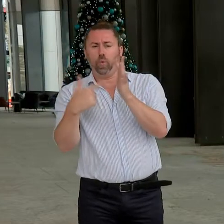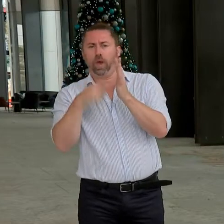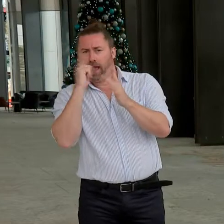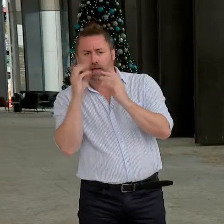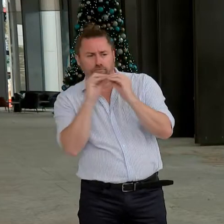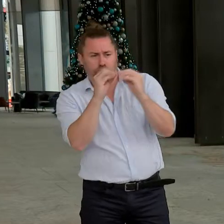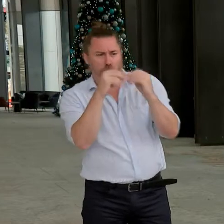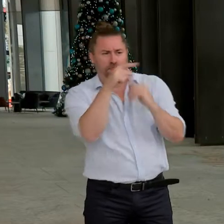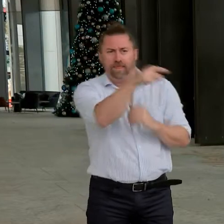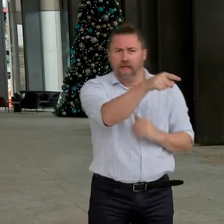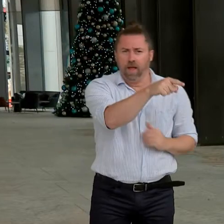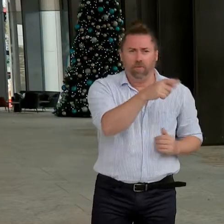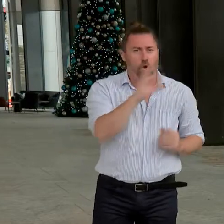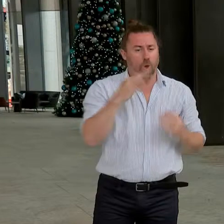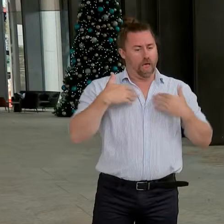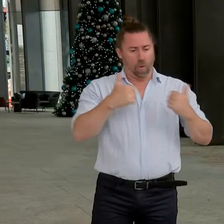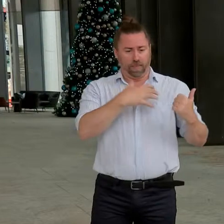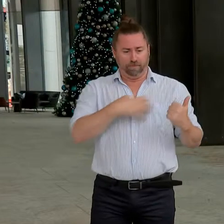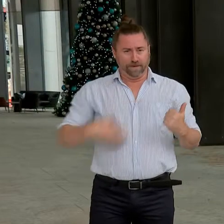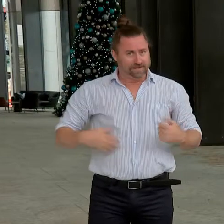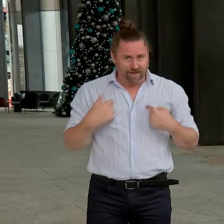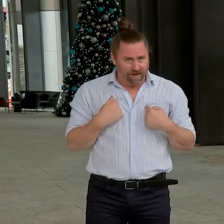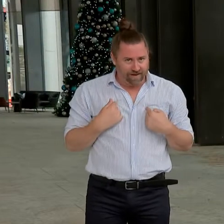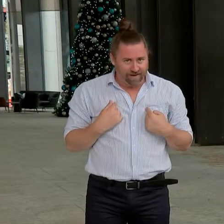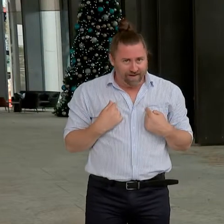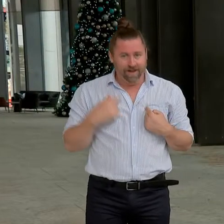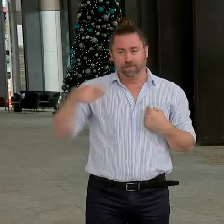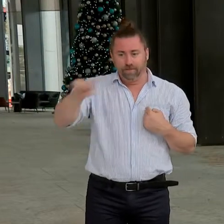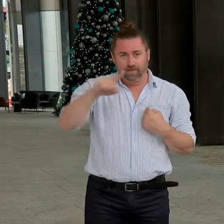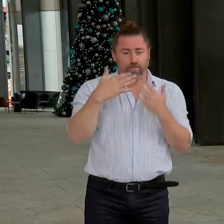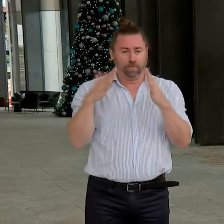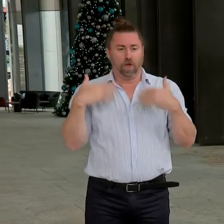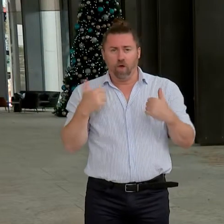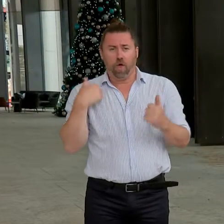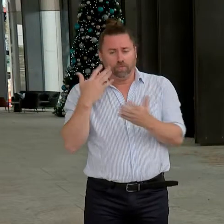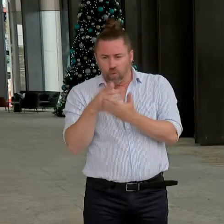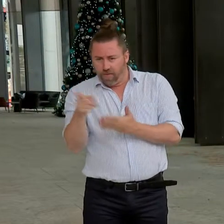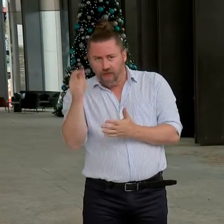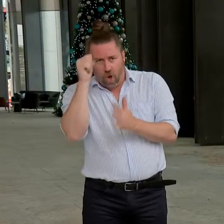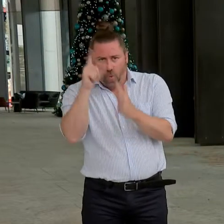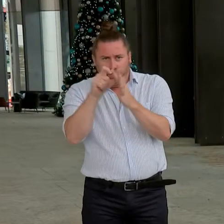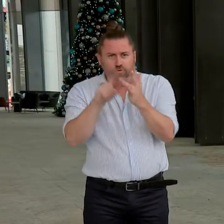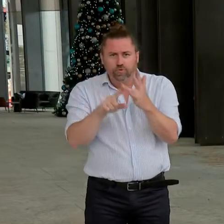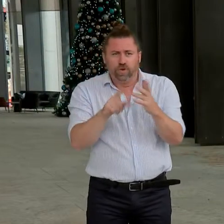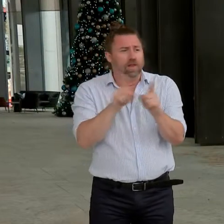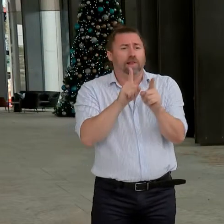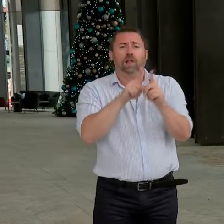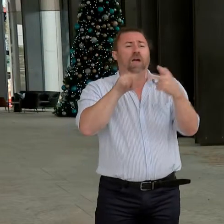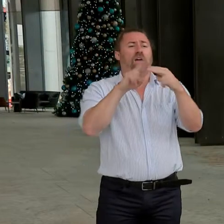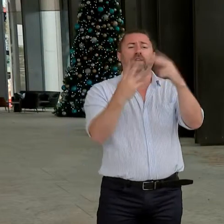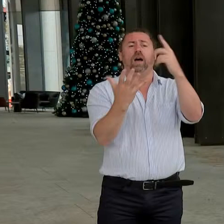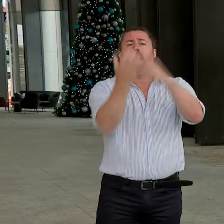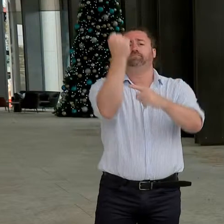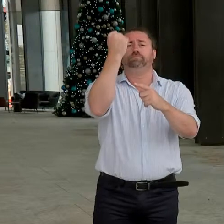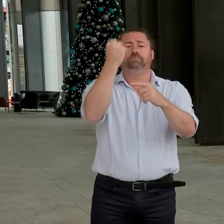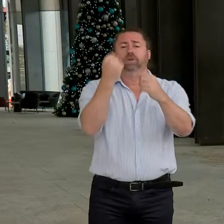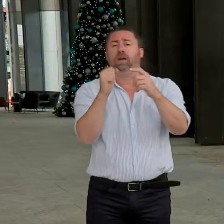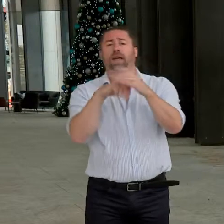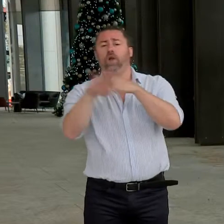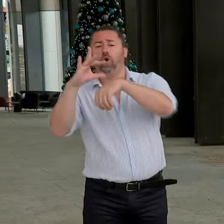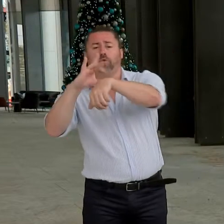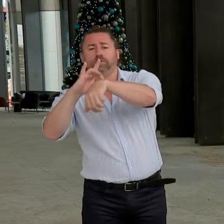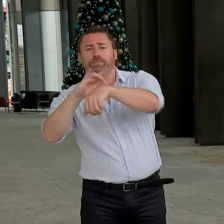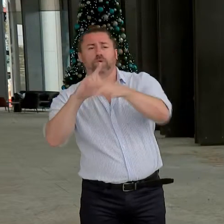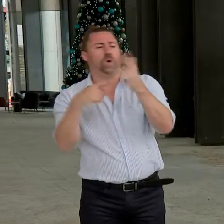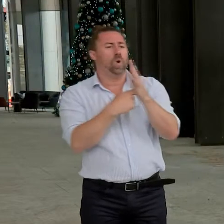place, not the health minister. They are, I'm sure, acting appropriately, just as if we had a positive case in a hospital or an aged